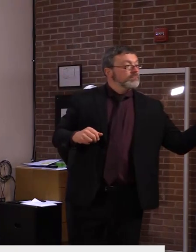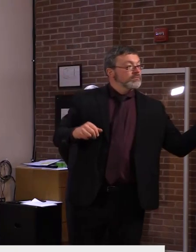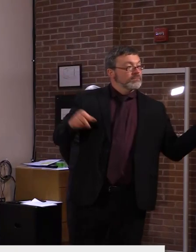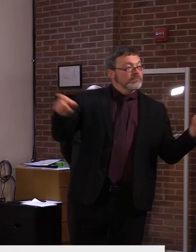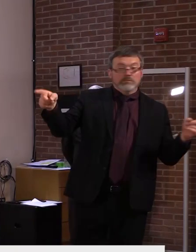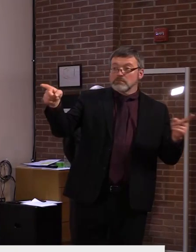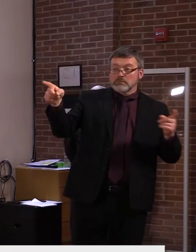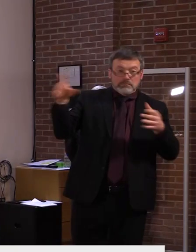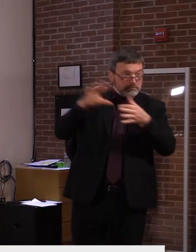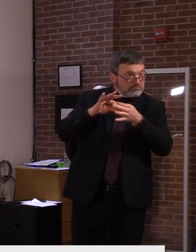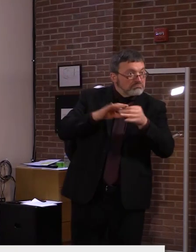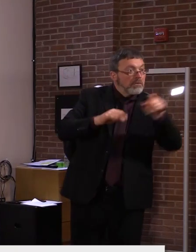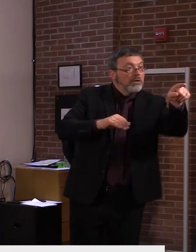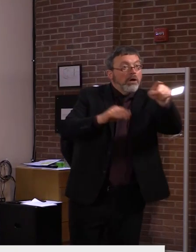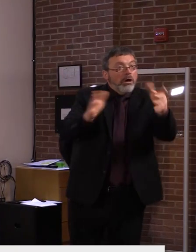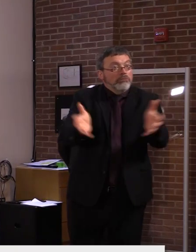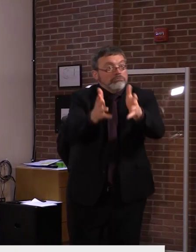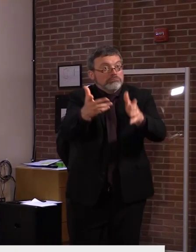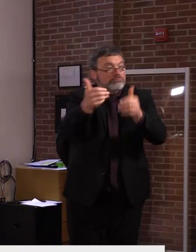no.